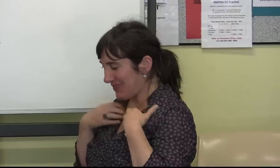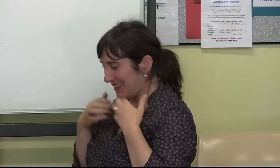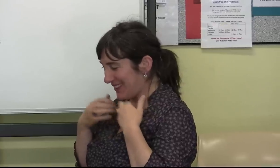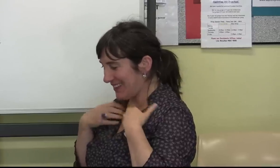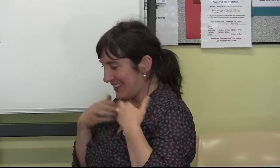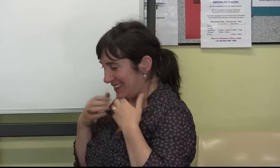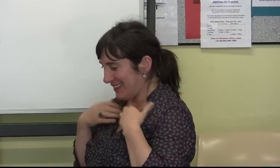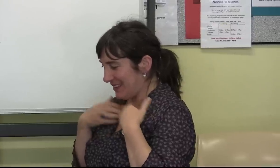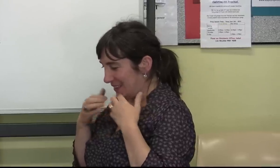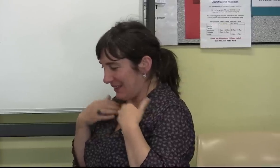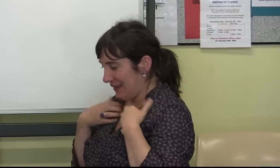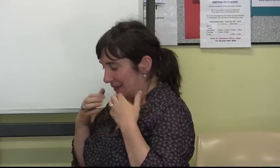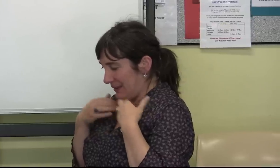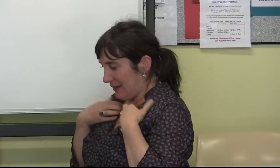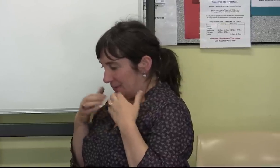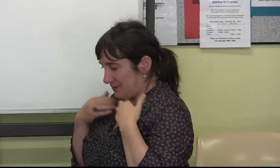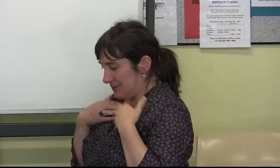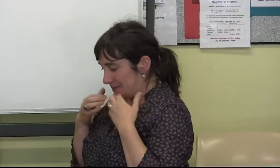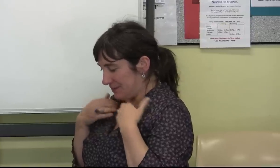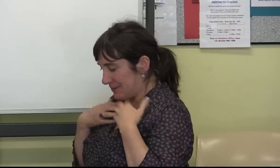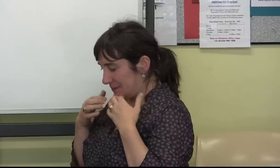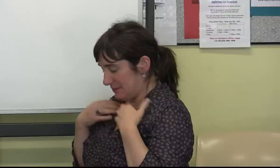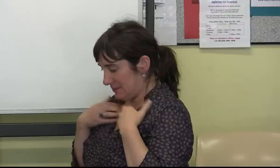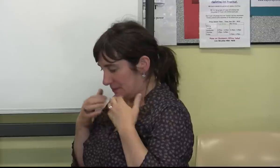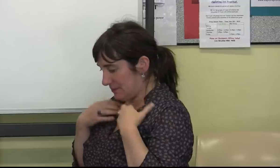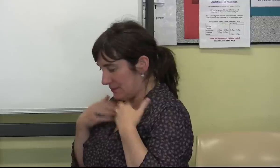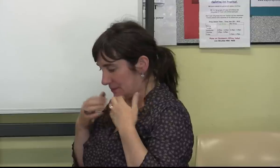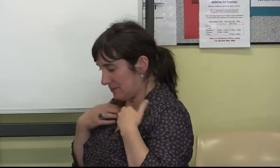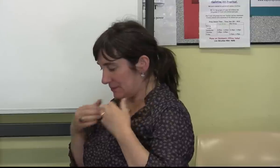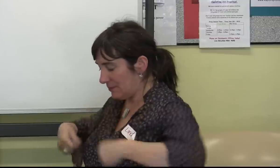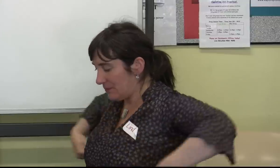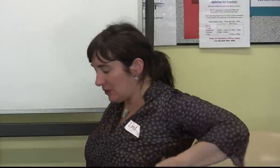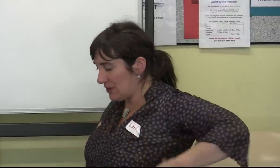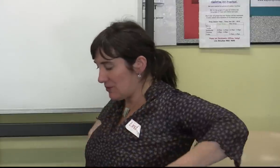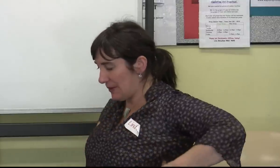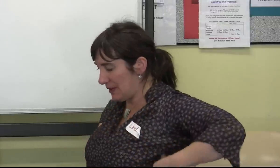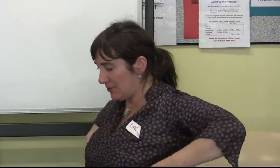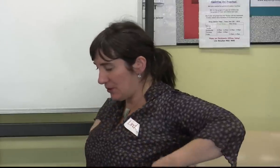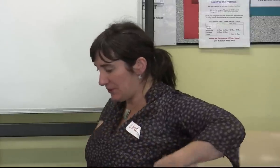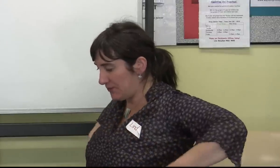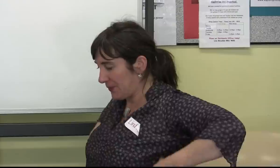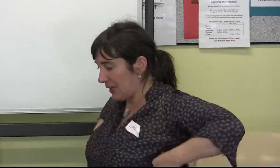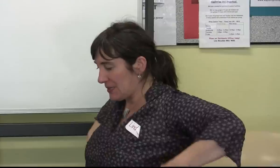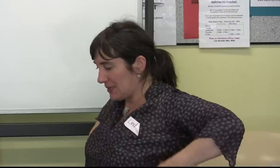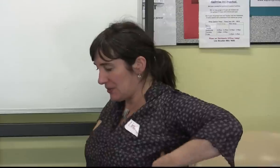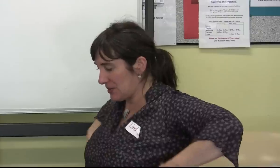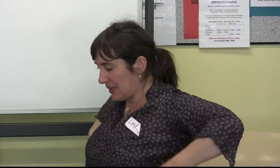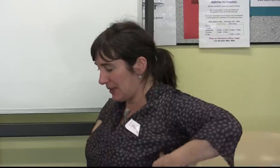this remaining block. Sitting just there.